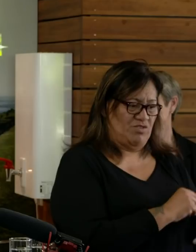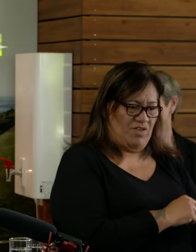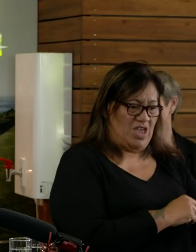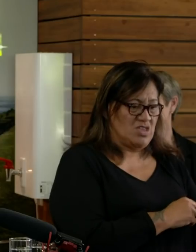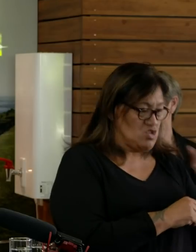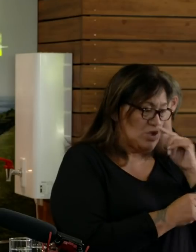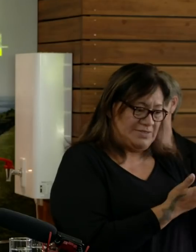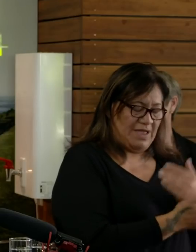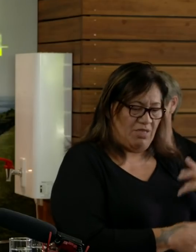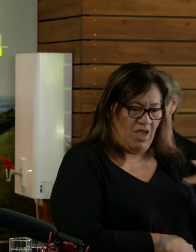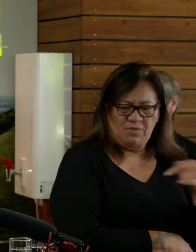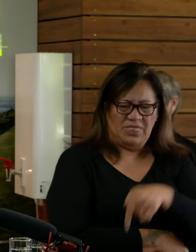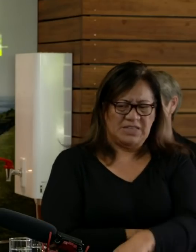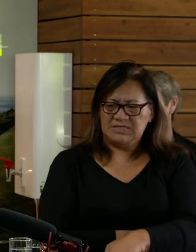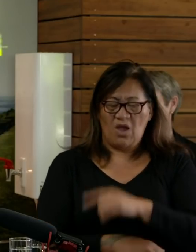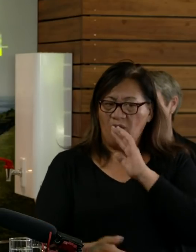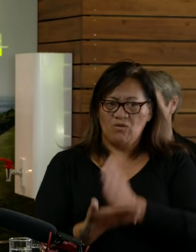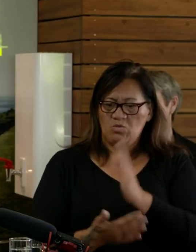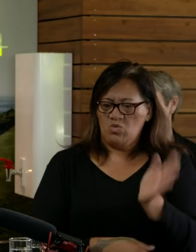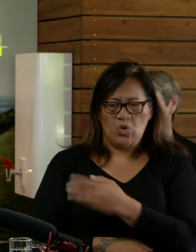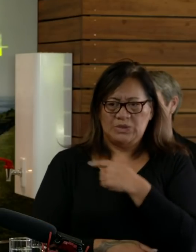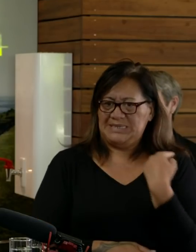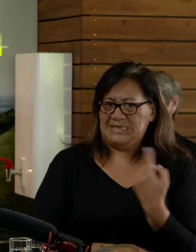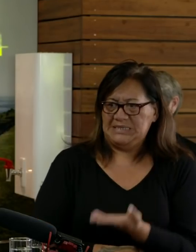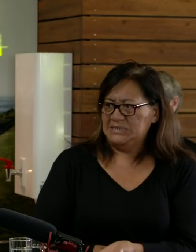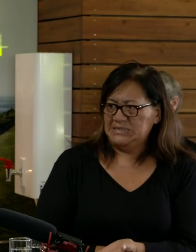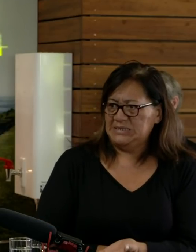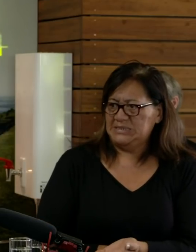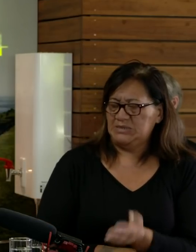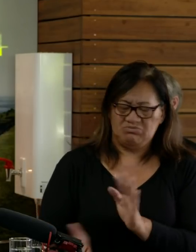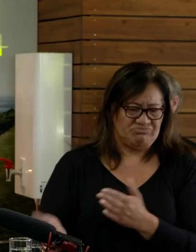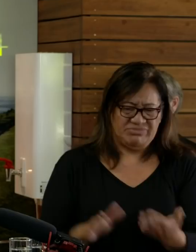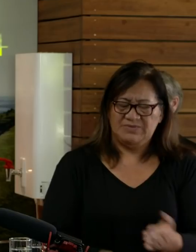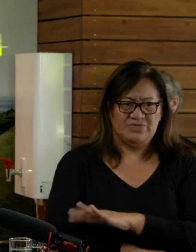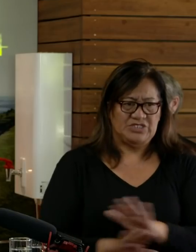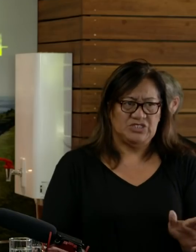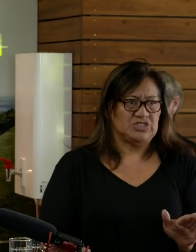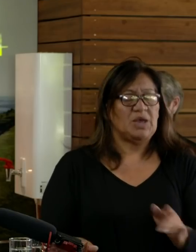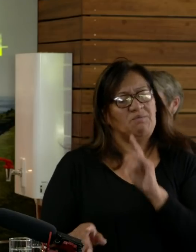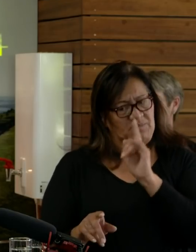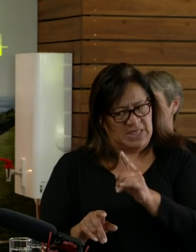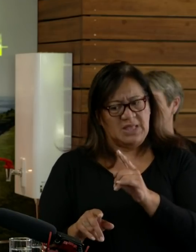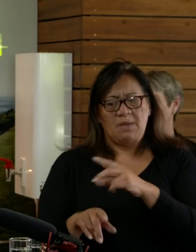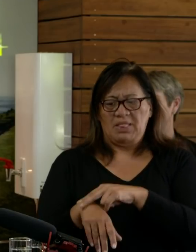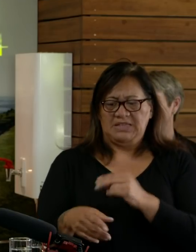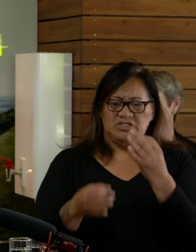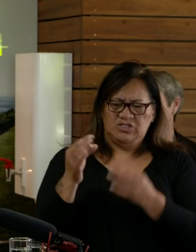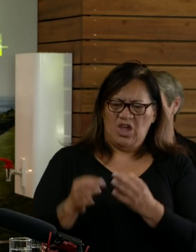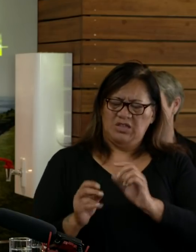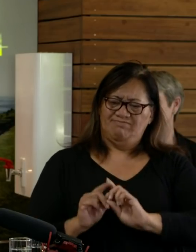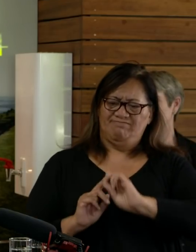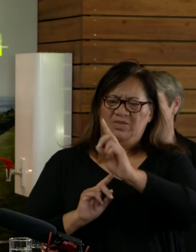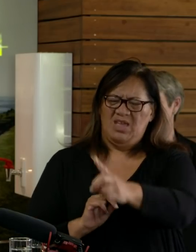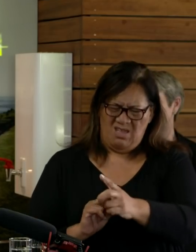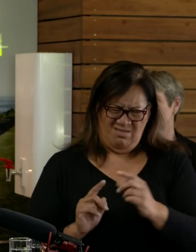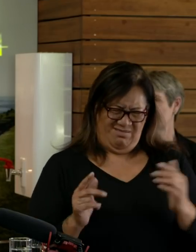in. In this case, it was confirmed that all people were dead, and police and military decided that they would go in. That is